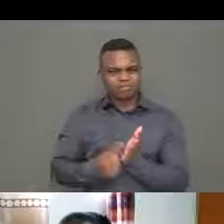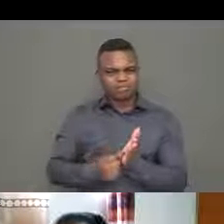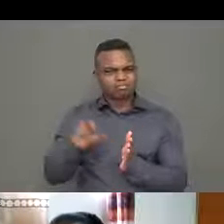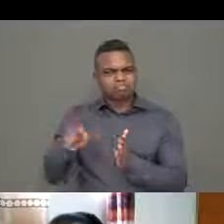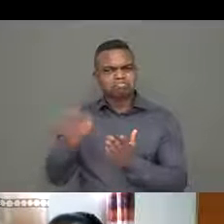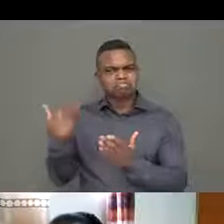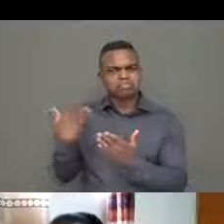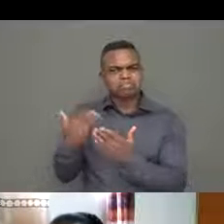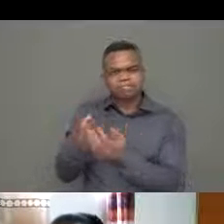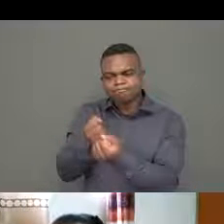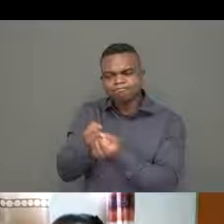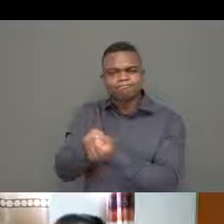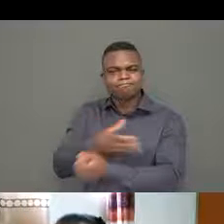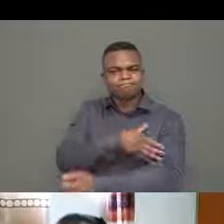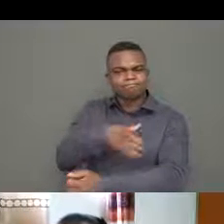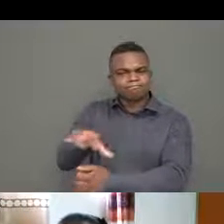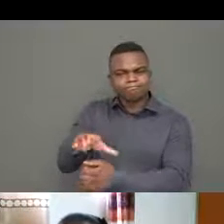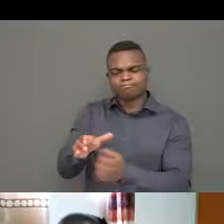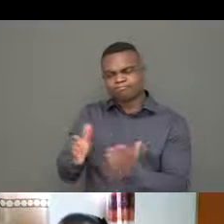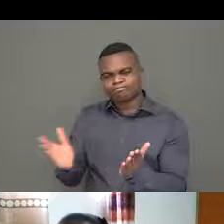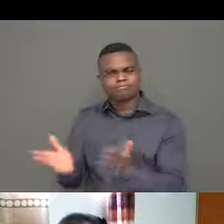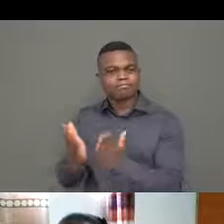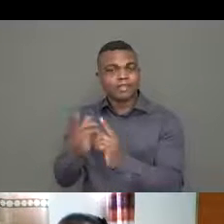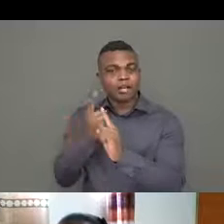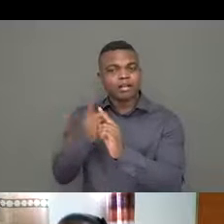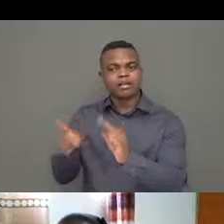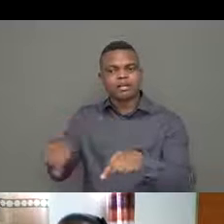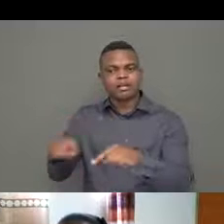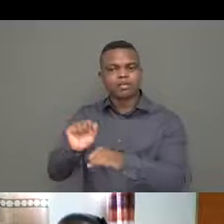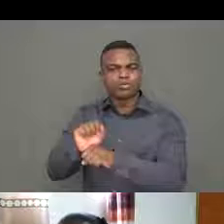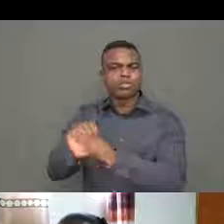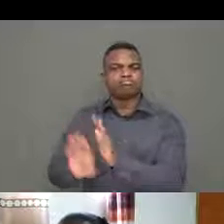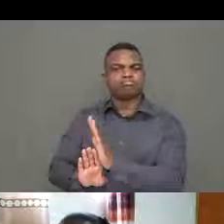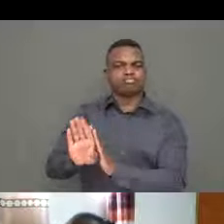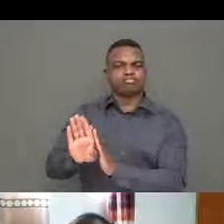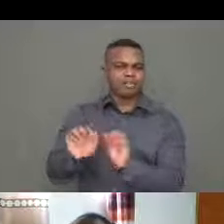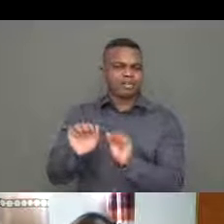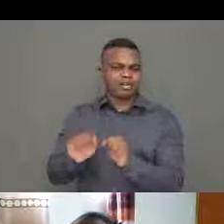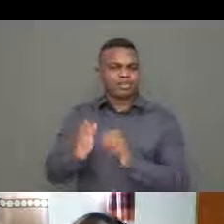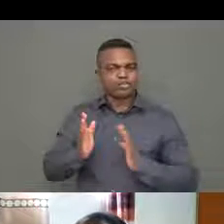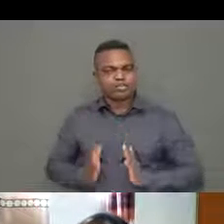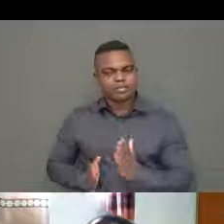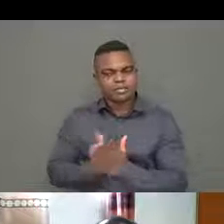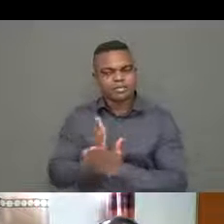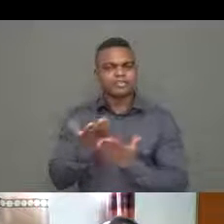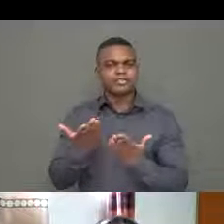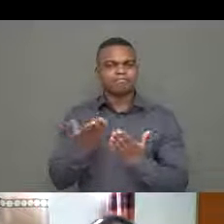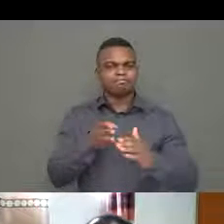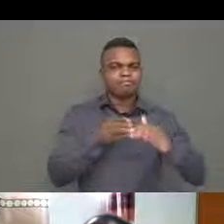fundamental freedoms. These